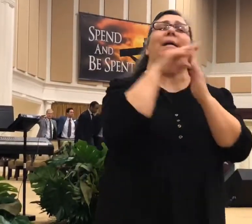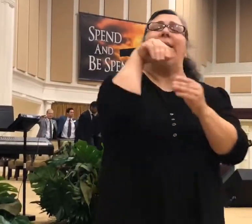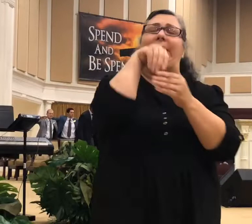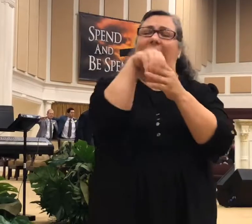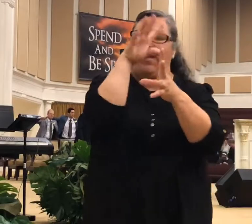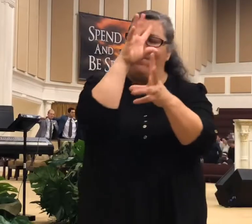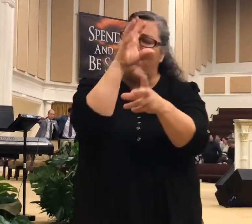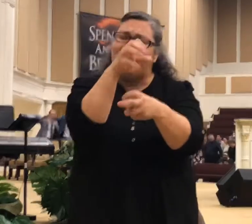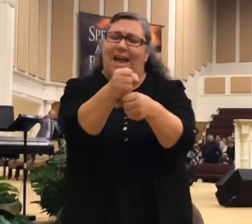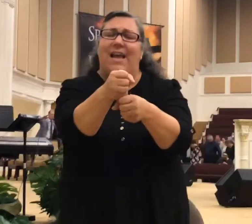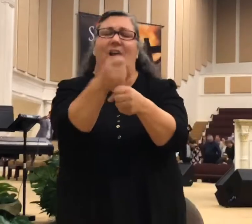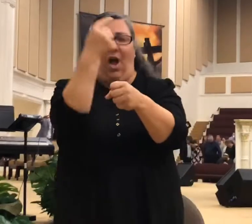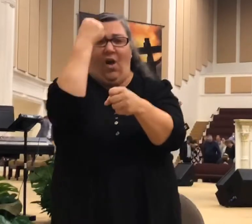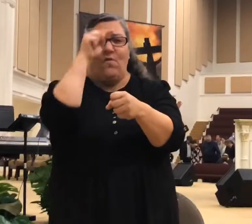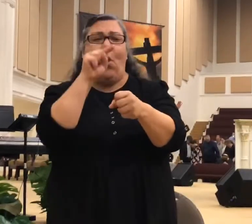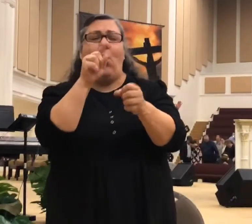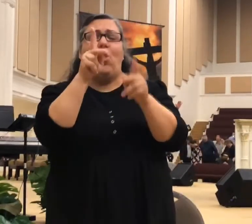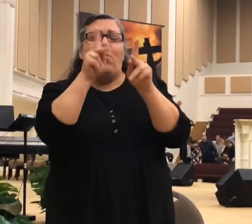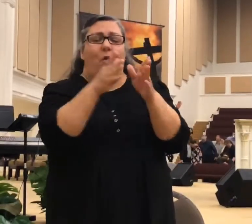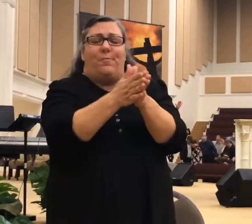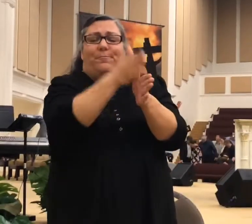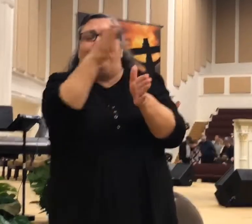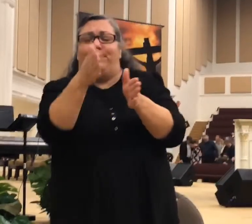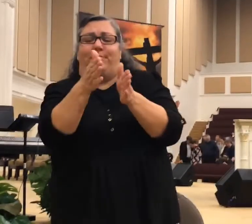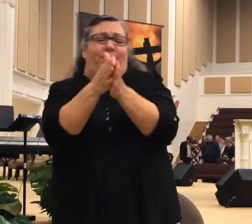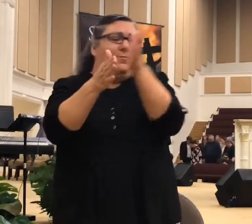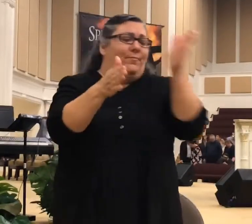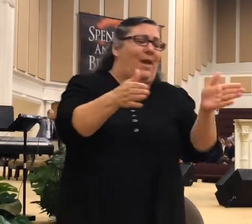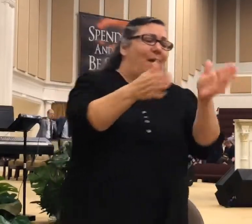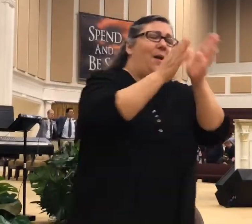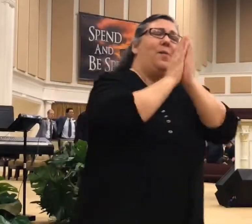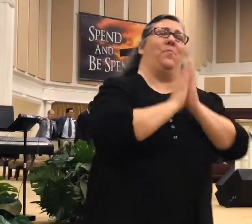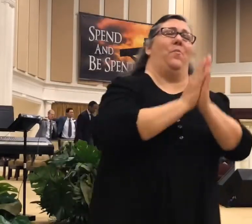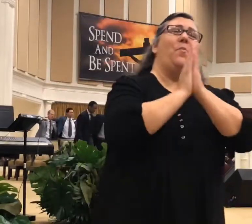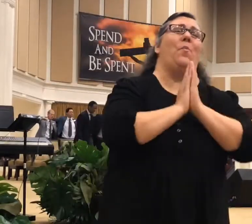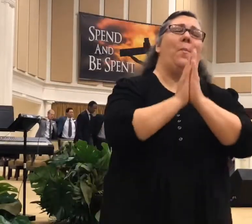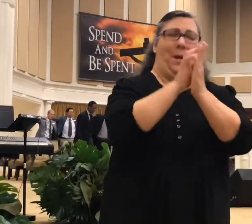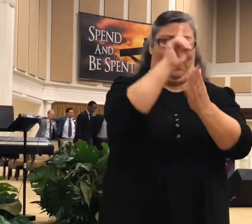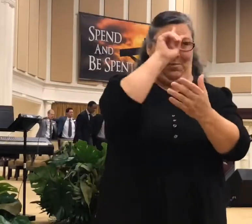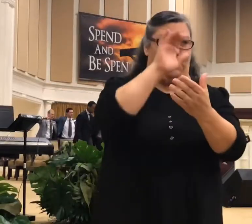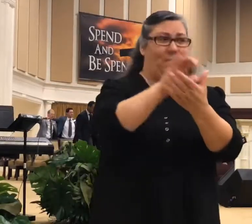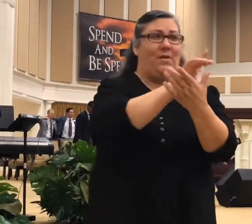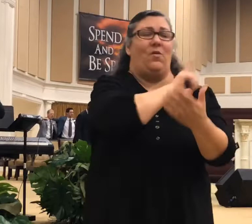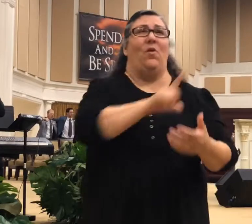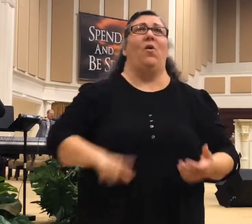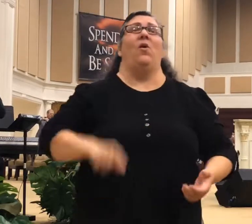the one you're next to and let's believe the Lord for us.